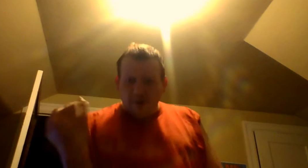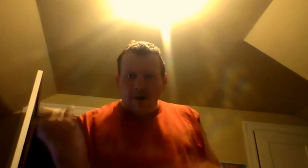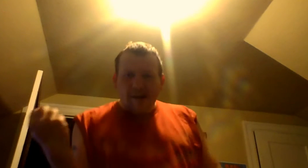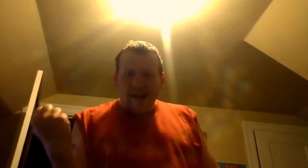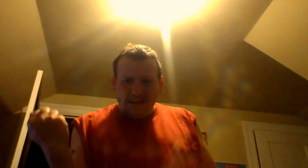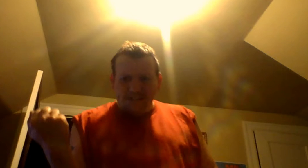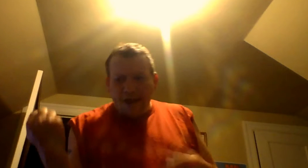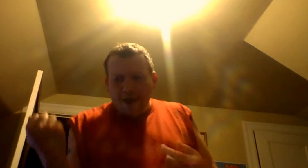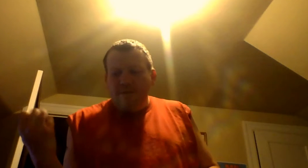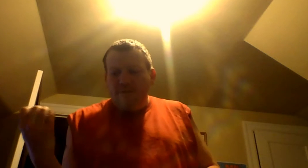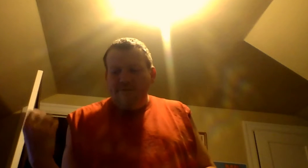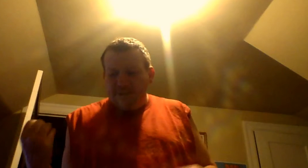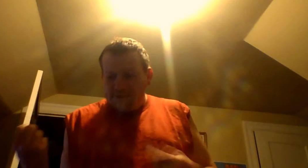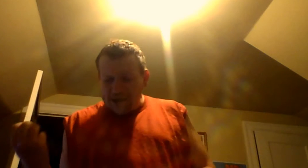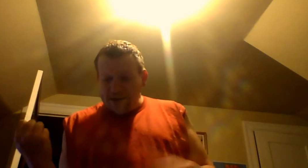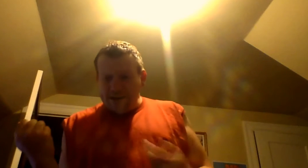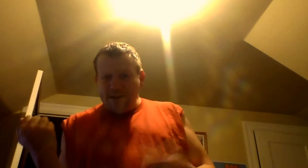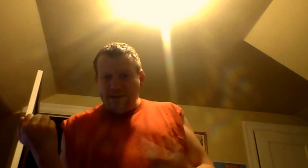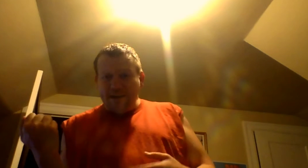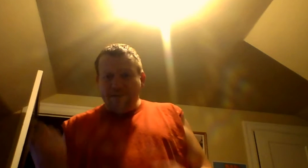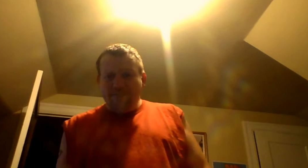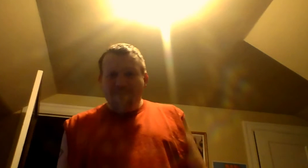twirl, and slam. Ding, ding, ding, ding.